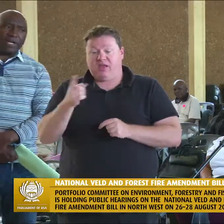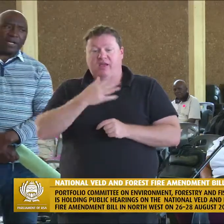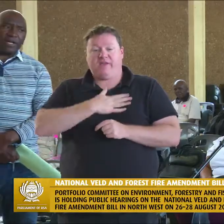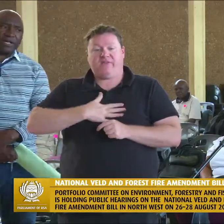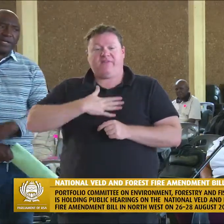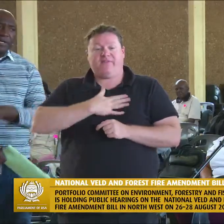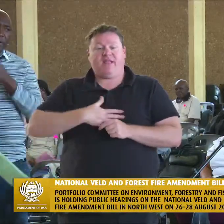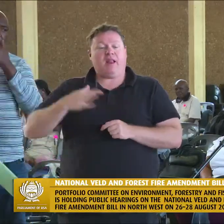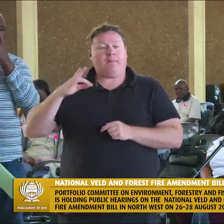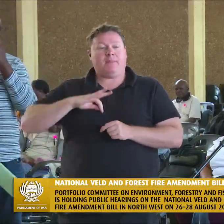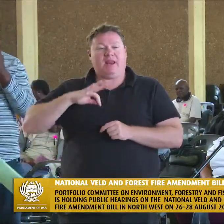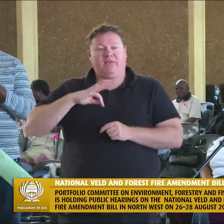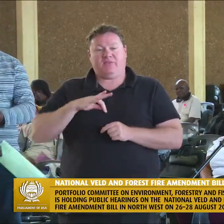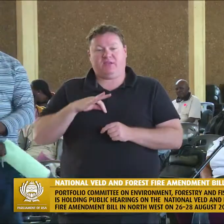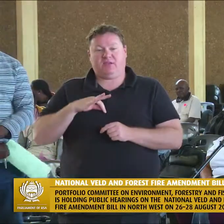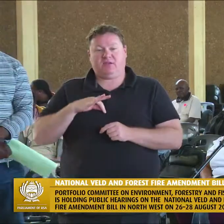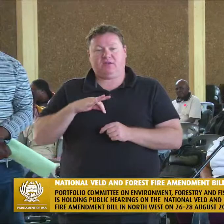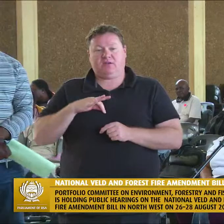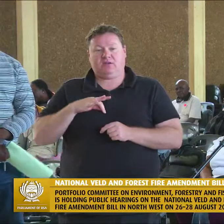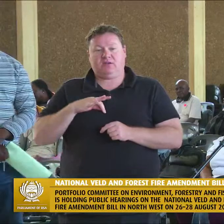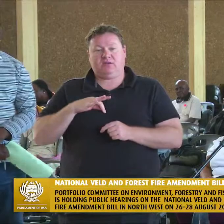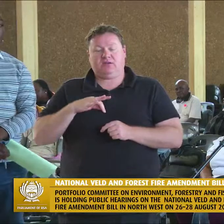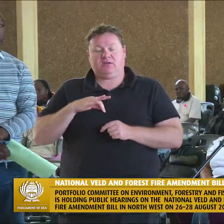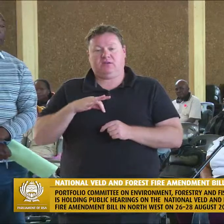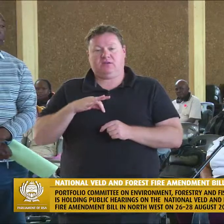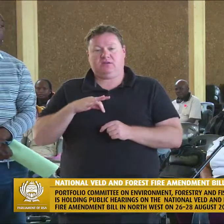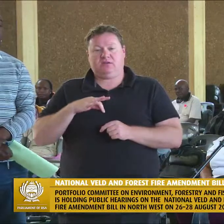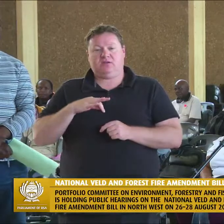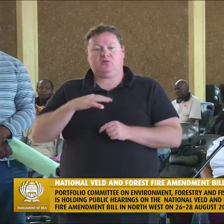due to unclear rules